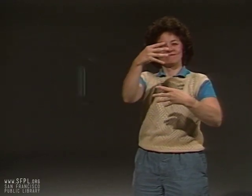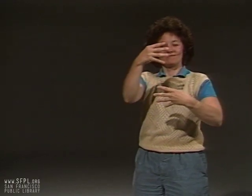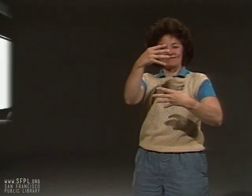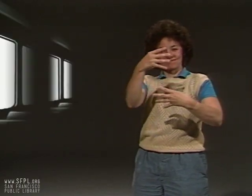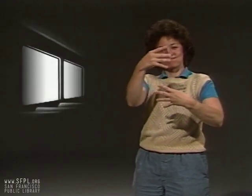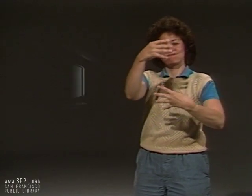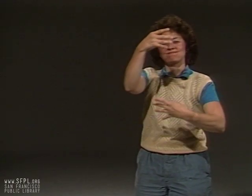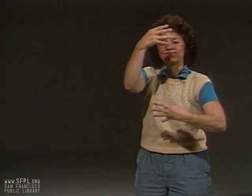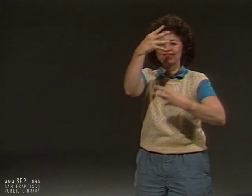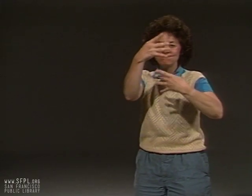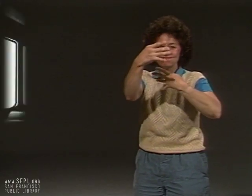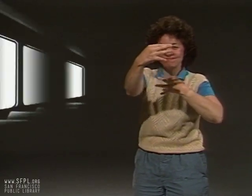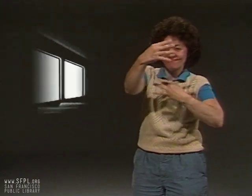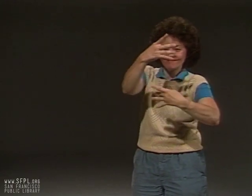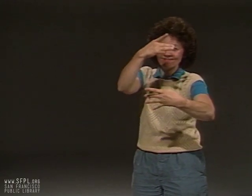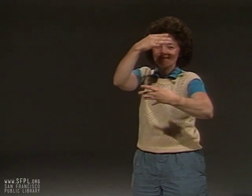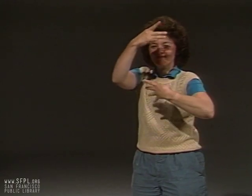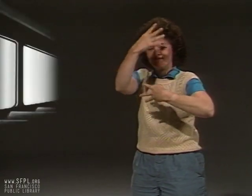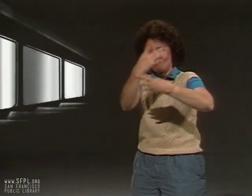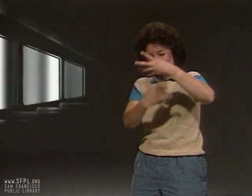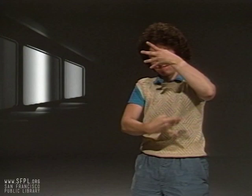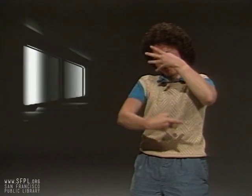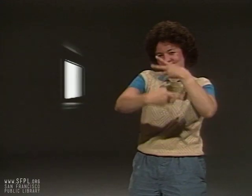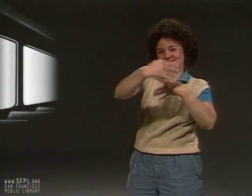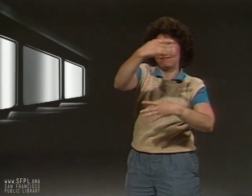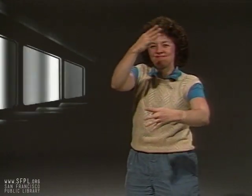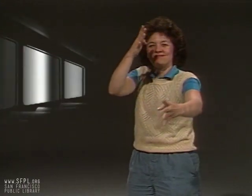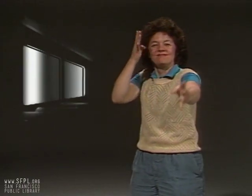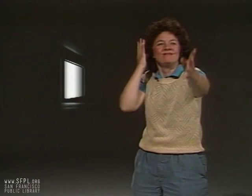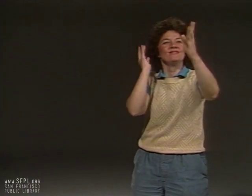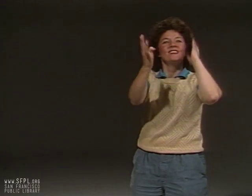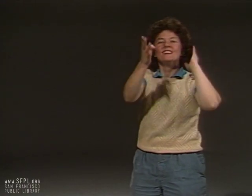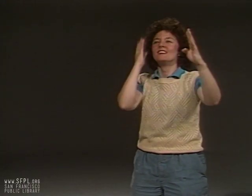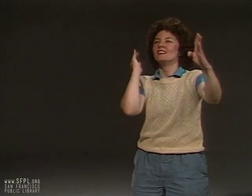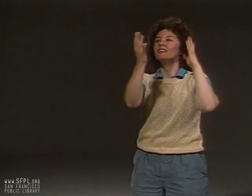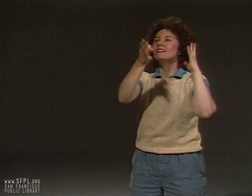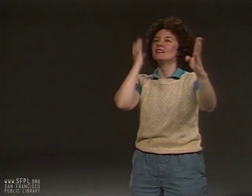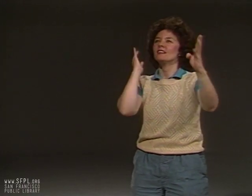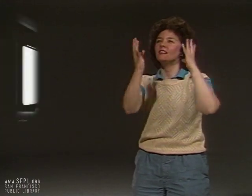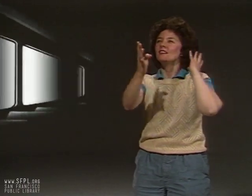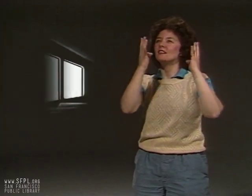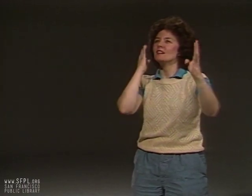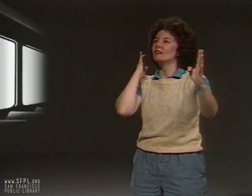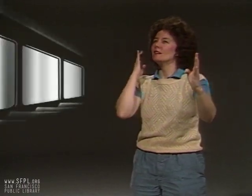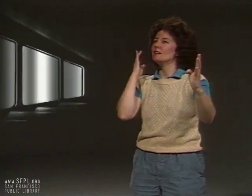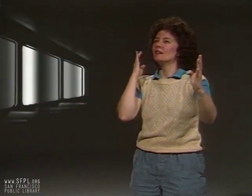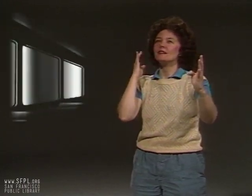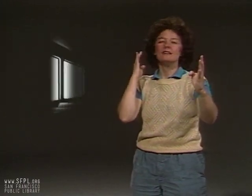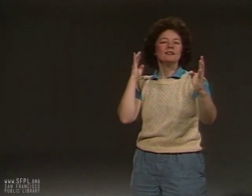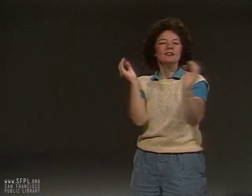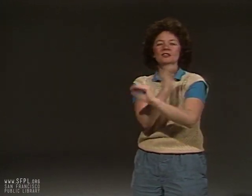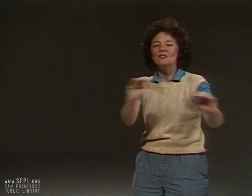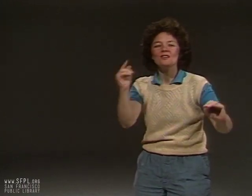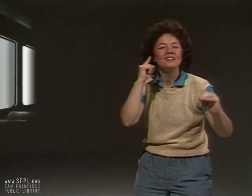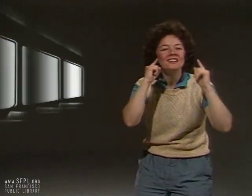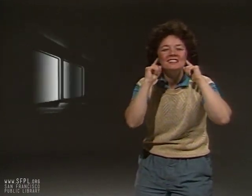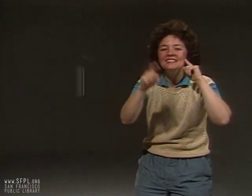quiver, sway and lower, along with the passing of space and time. No